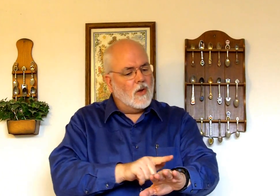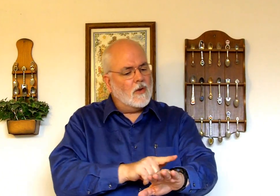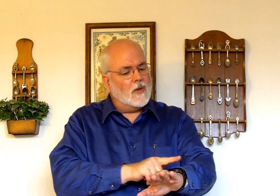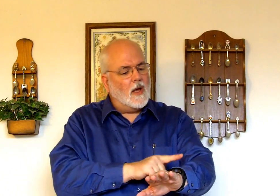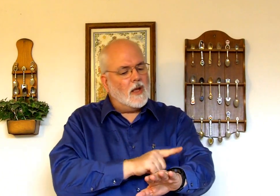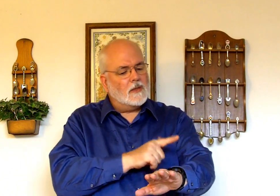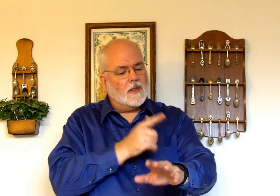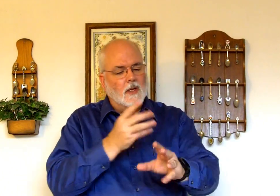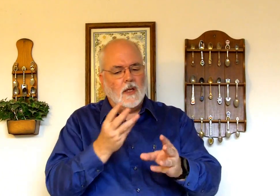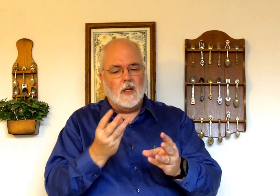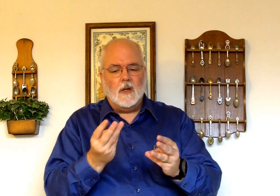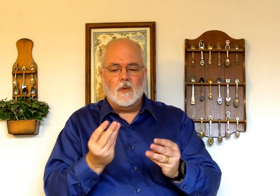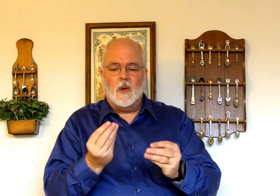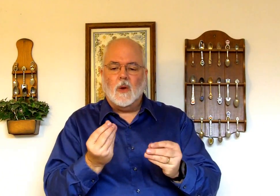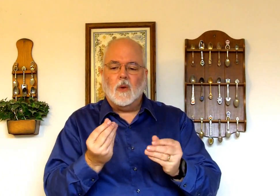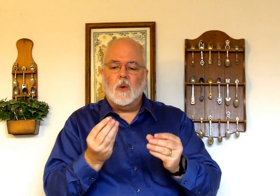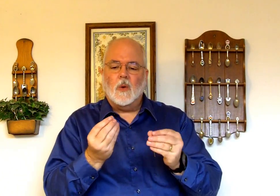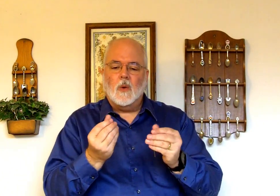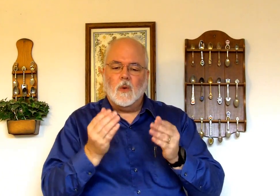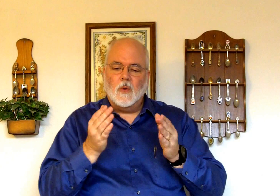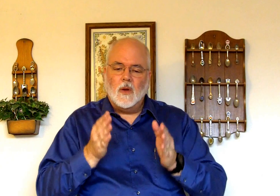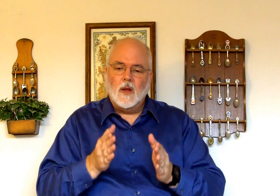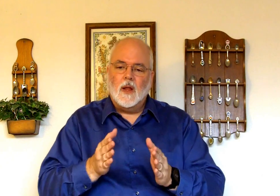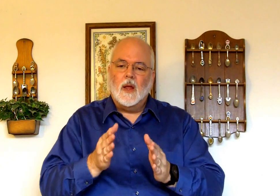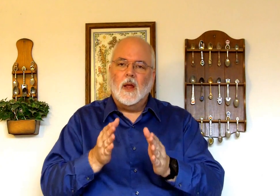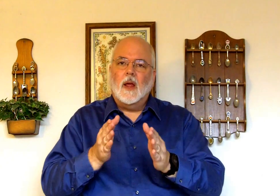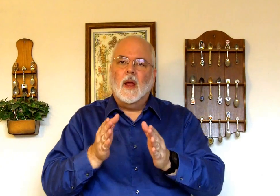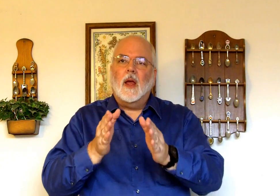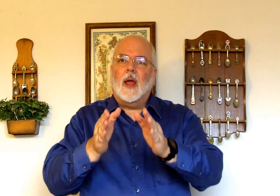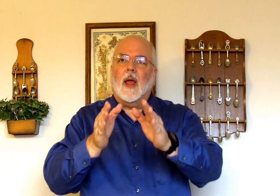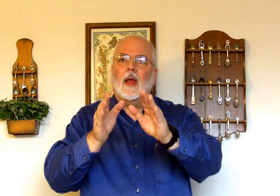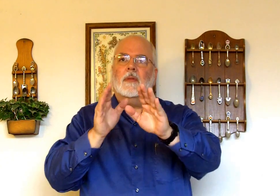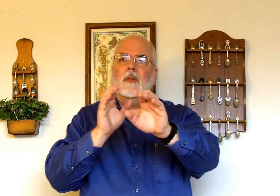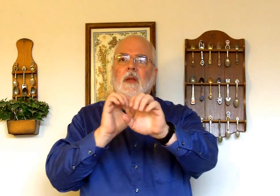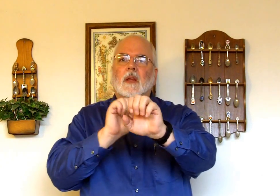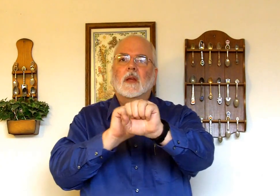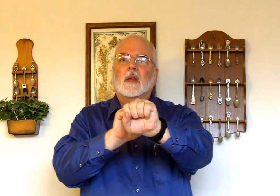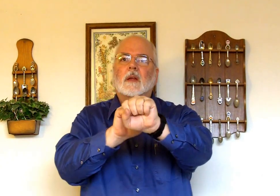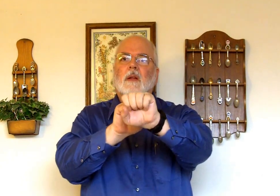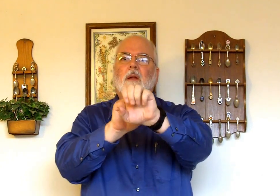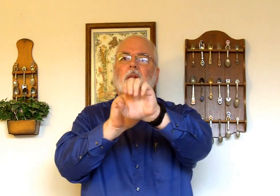long dusty road and the hill